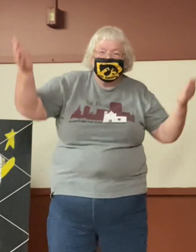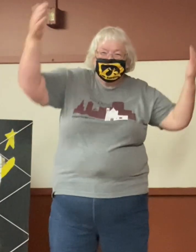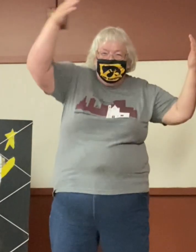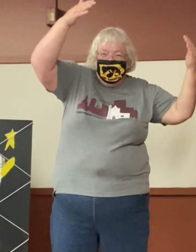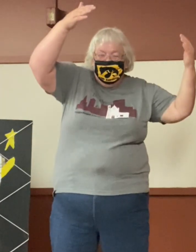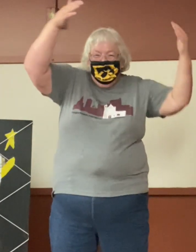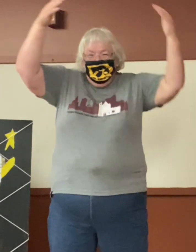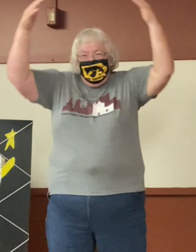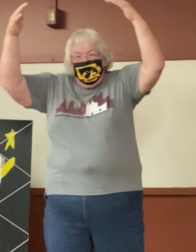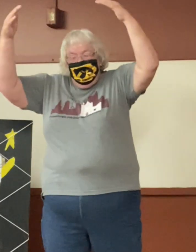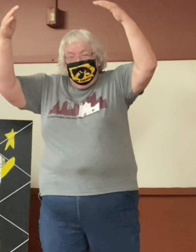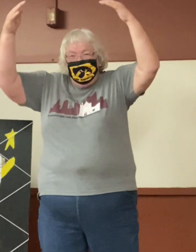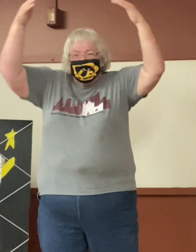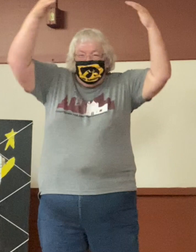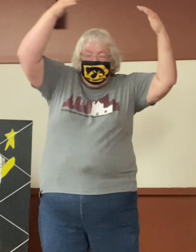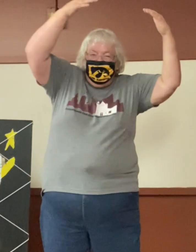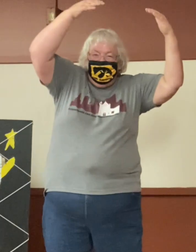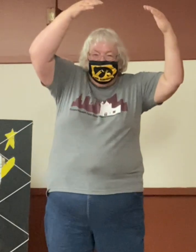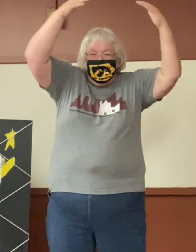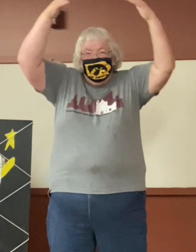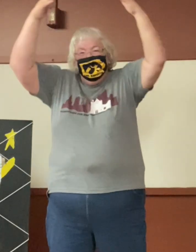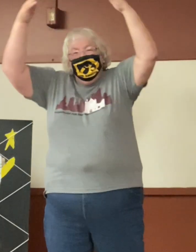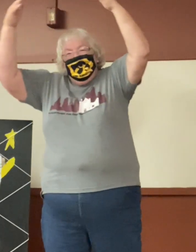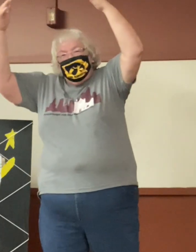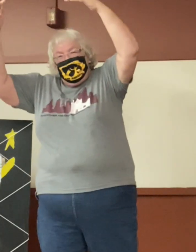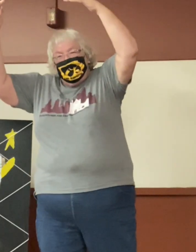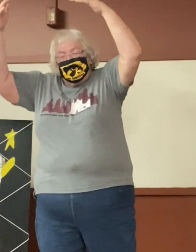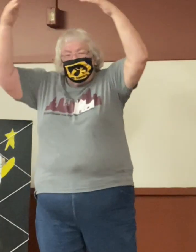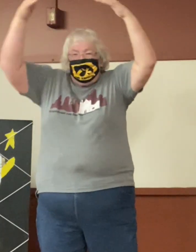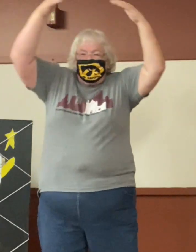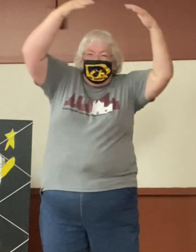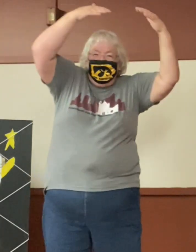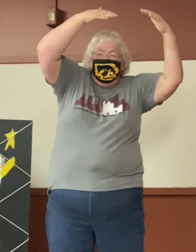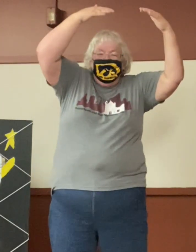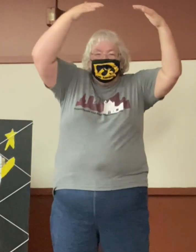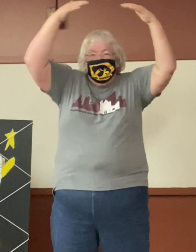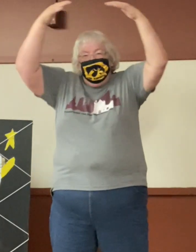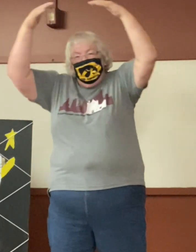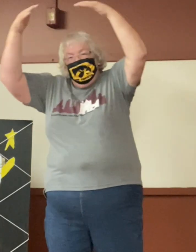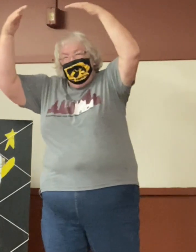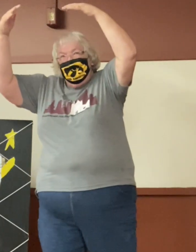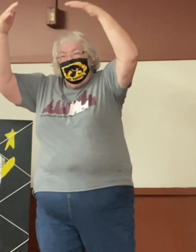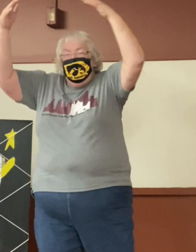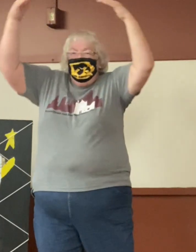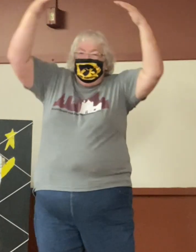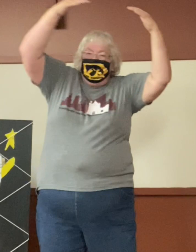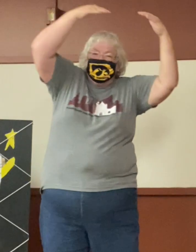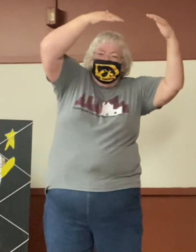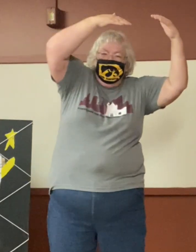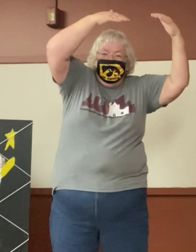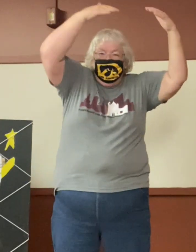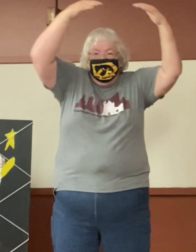A sunbeam, a sunbeam. Jesus wants me for a sunbeam,